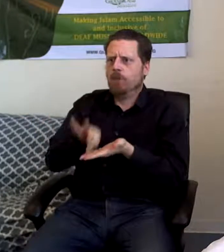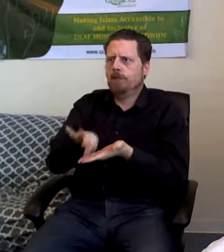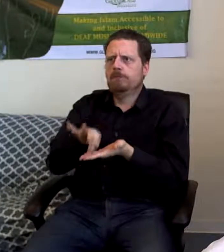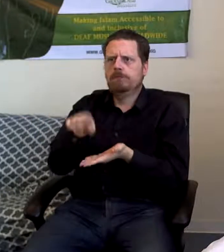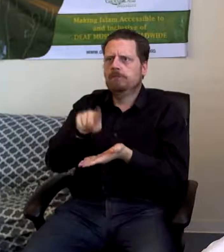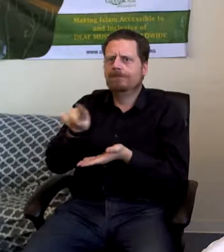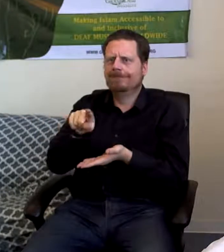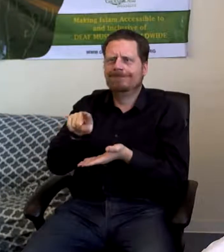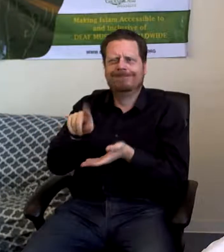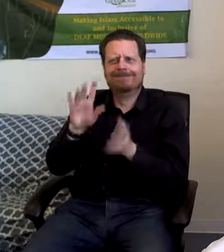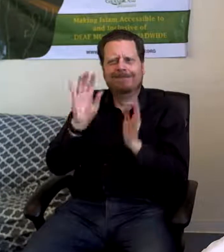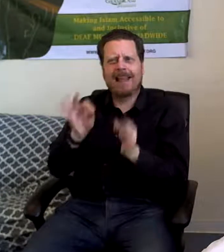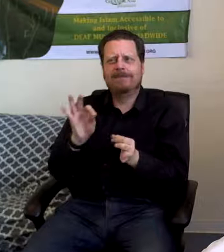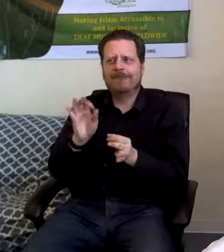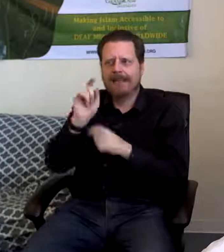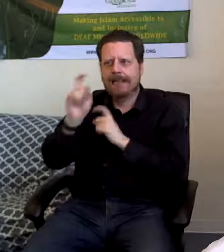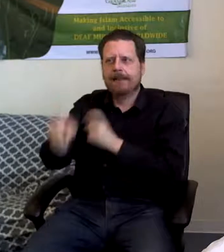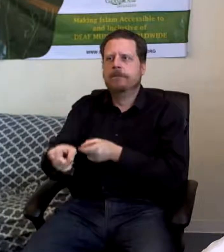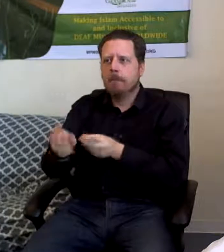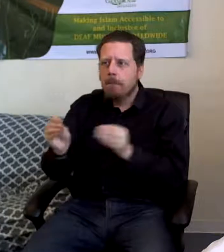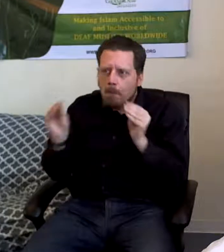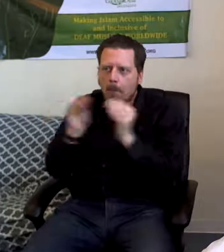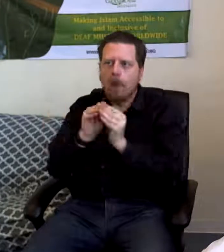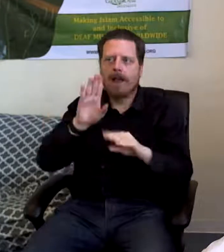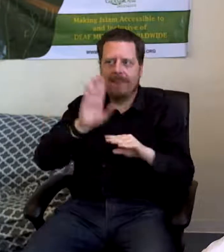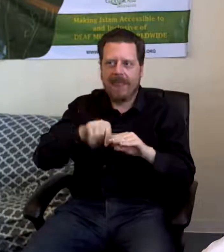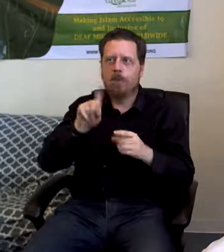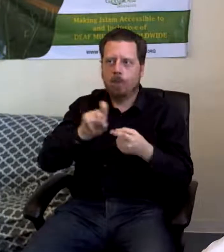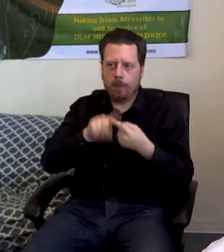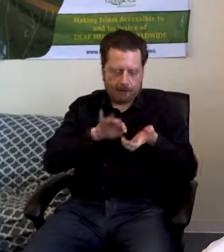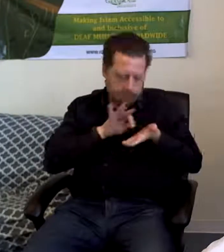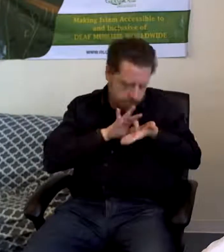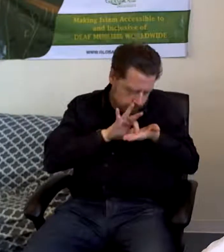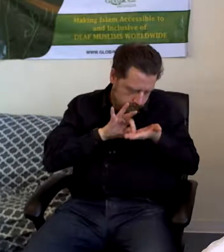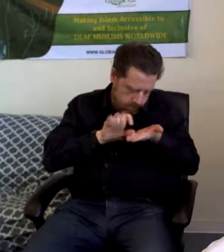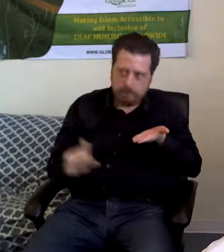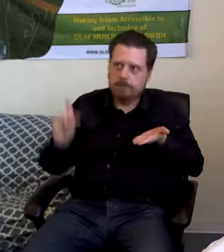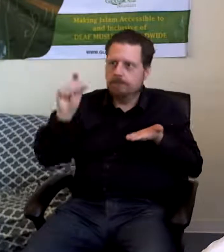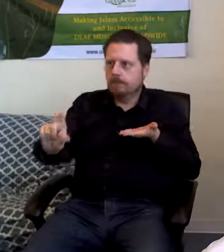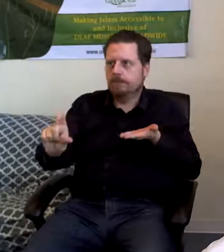you definitely give more than when you count.